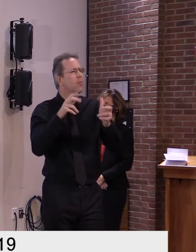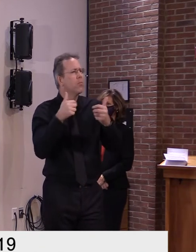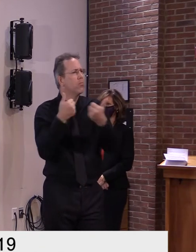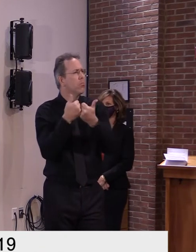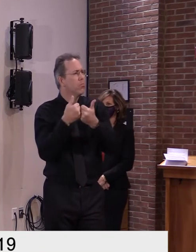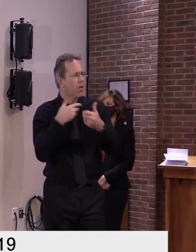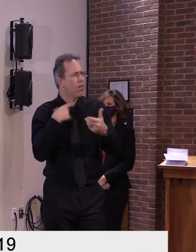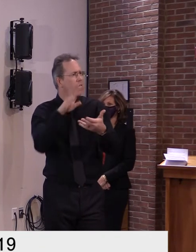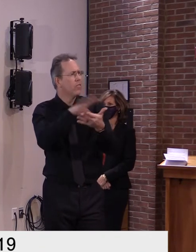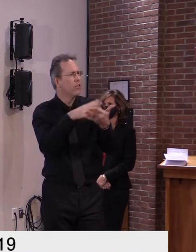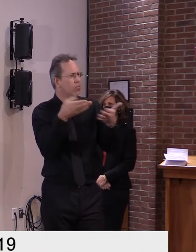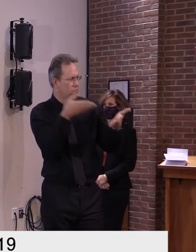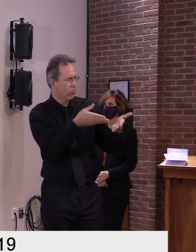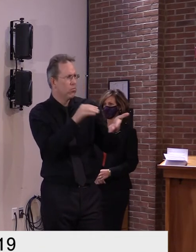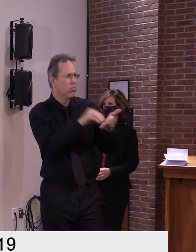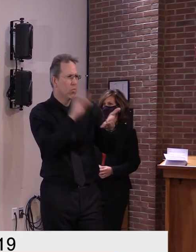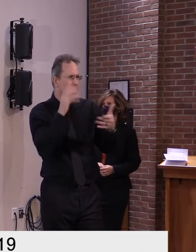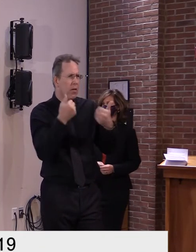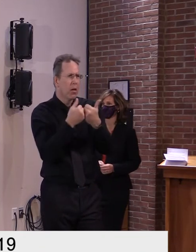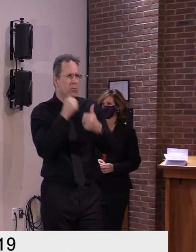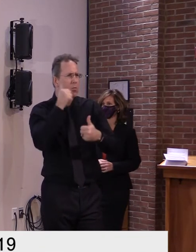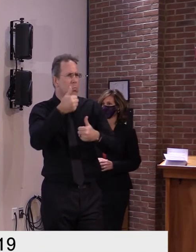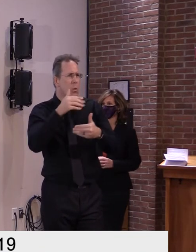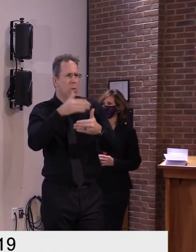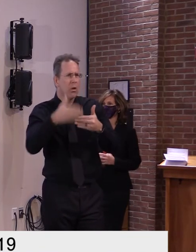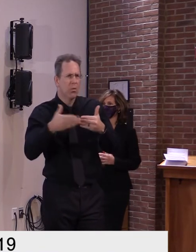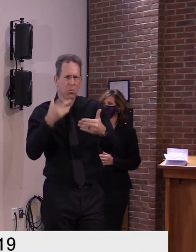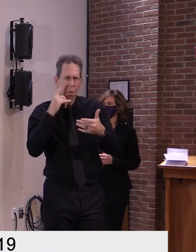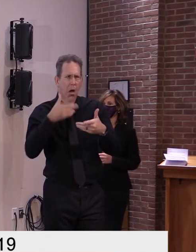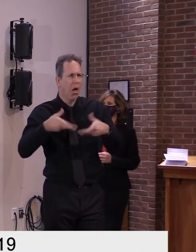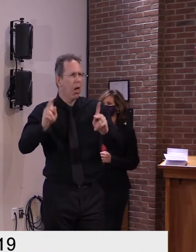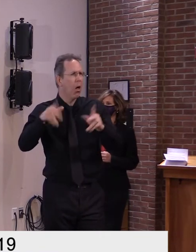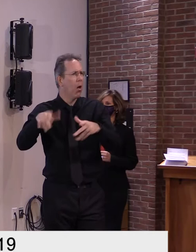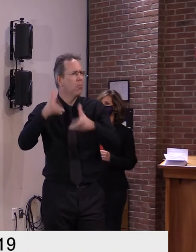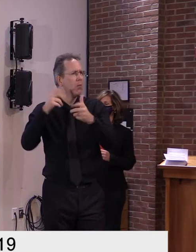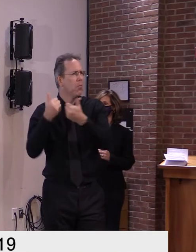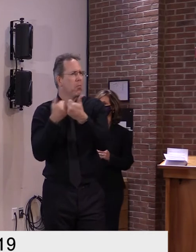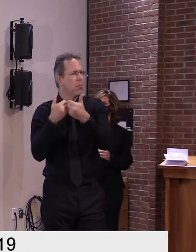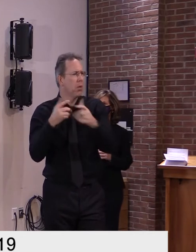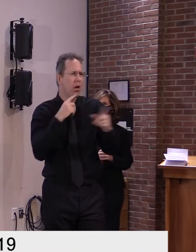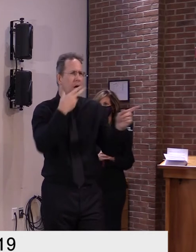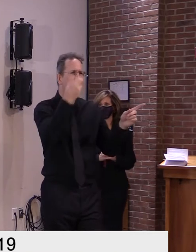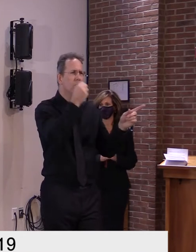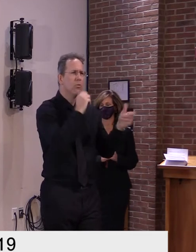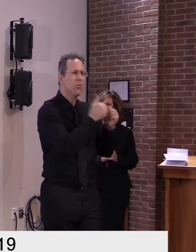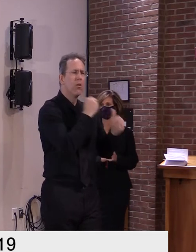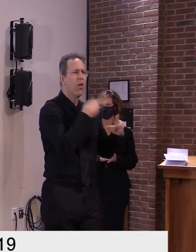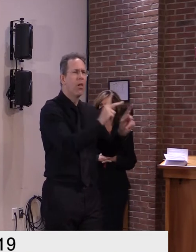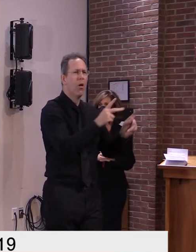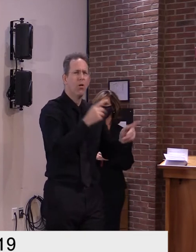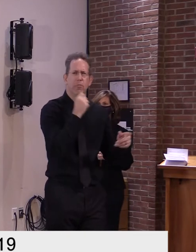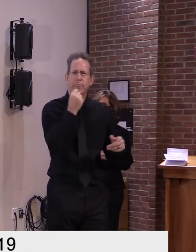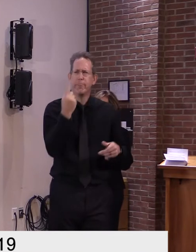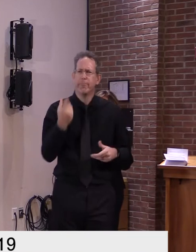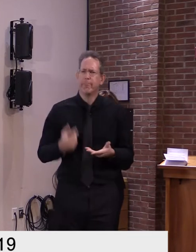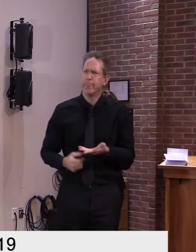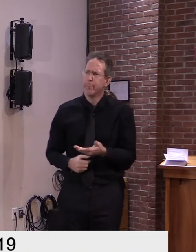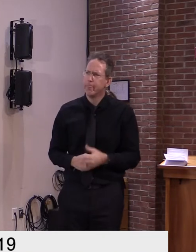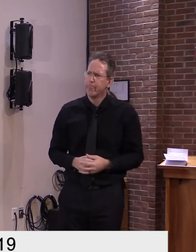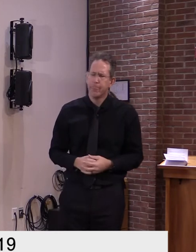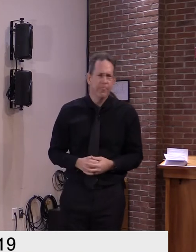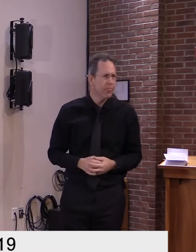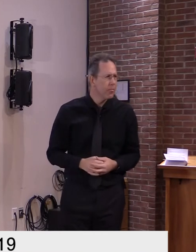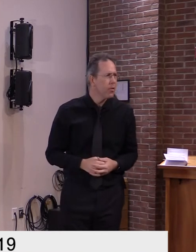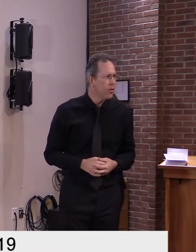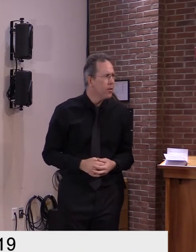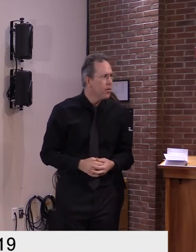separate the colleges and universities, or we felt that it was best to separate that and let them deal with that on a